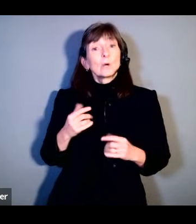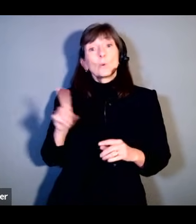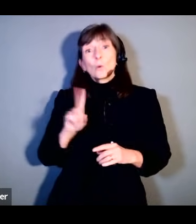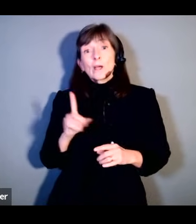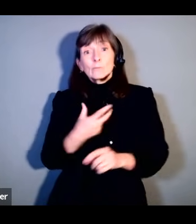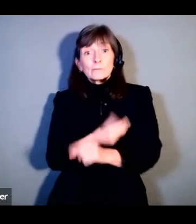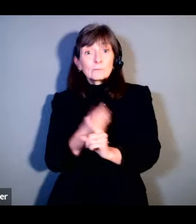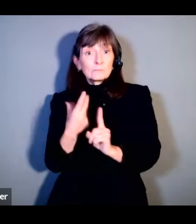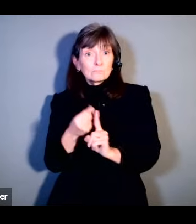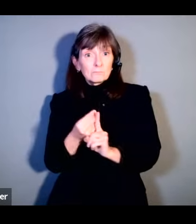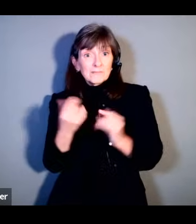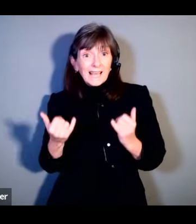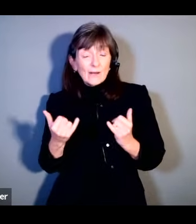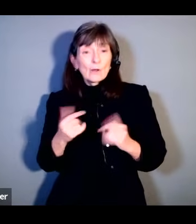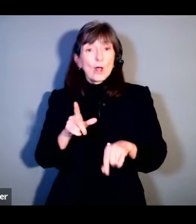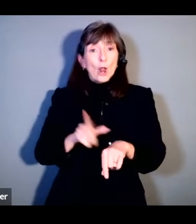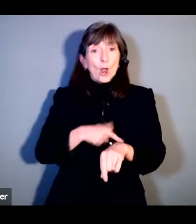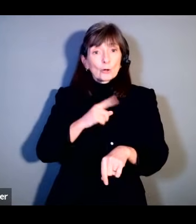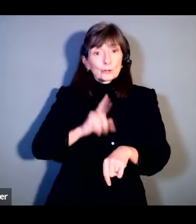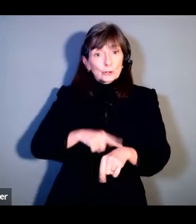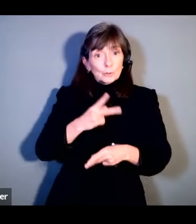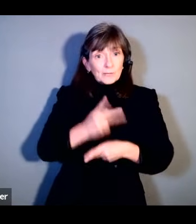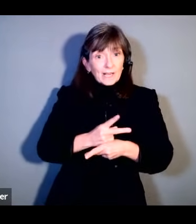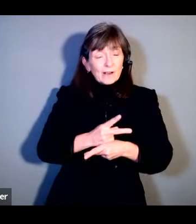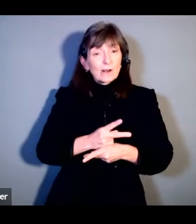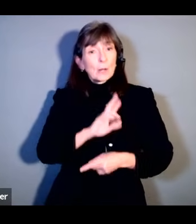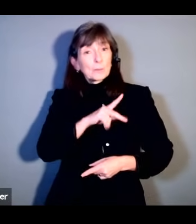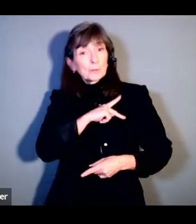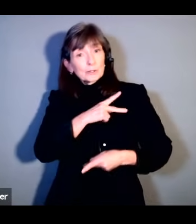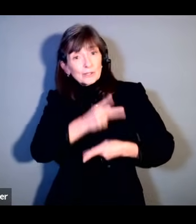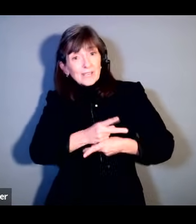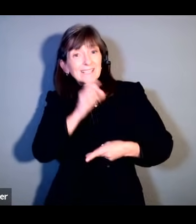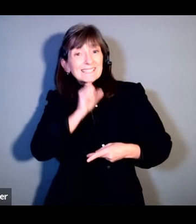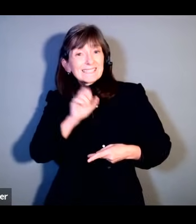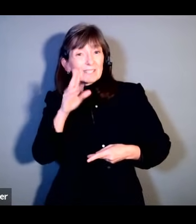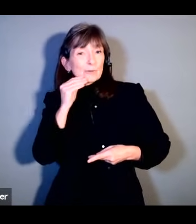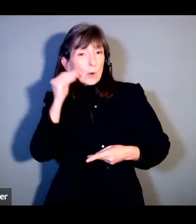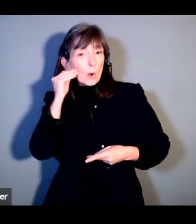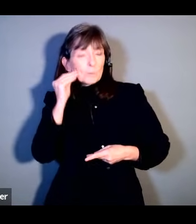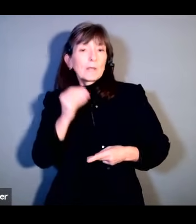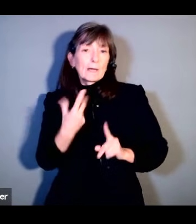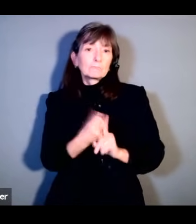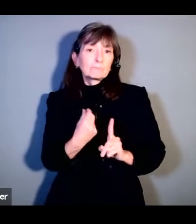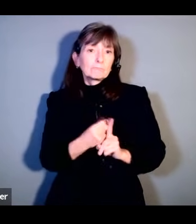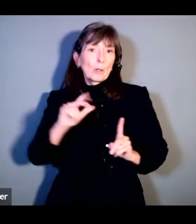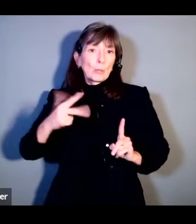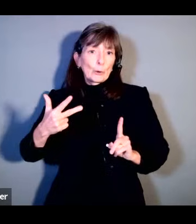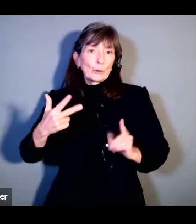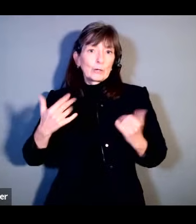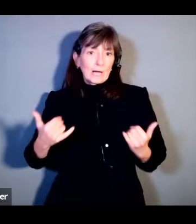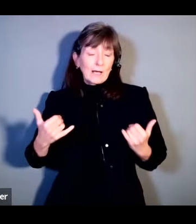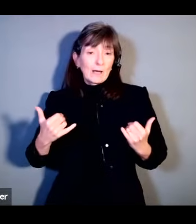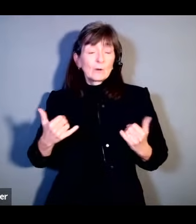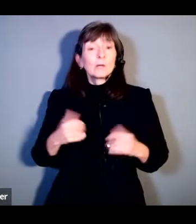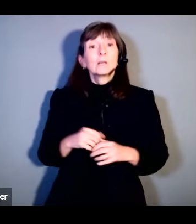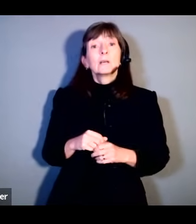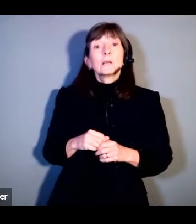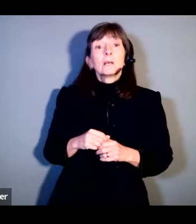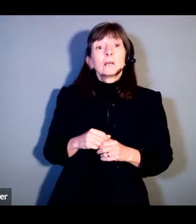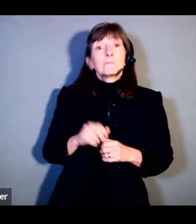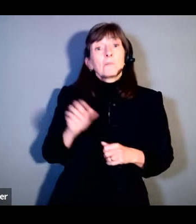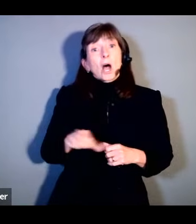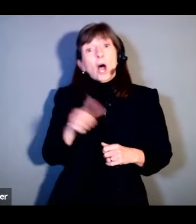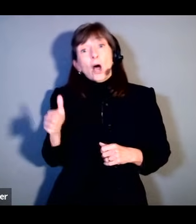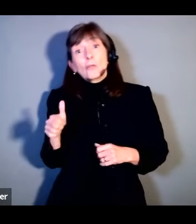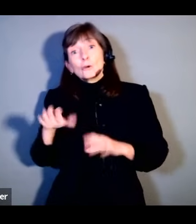homes and other congregate living settings for seniors. And the RHAs are currently working on plans for delivery of other